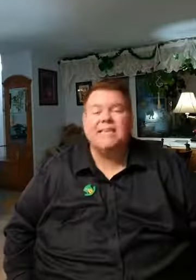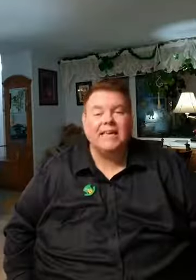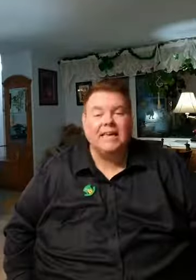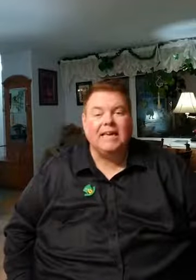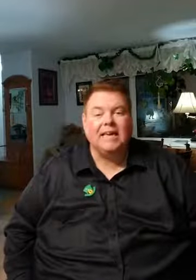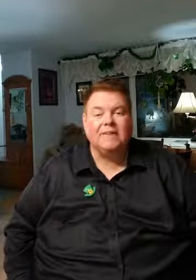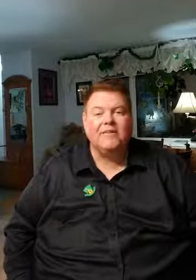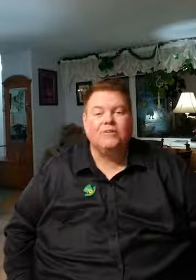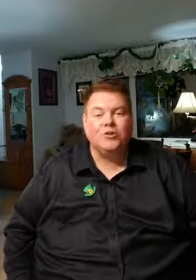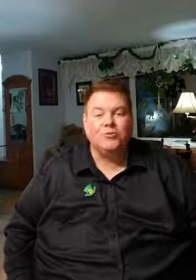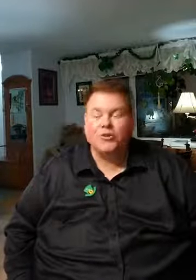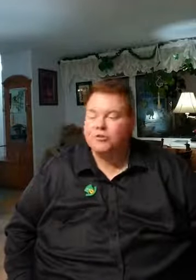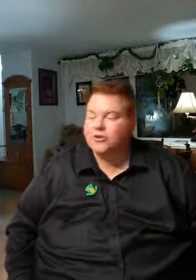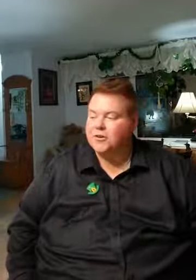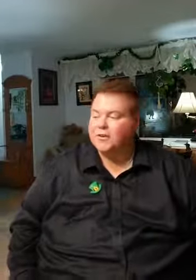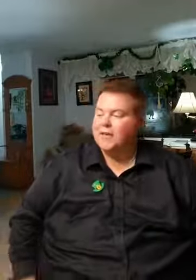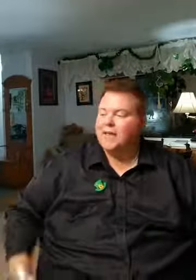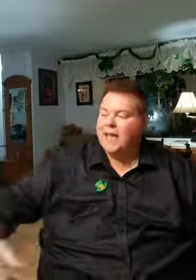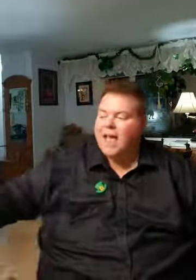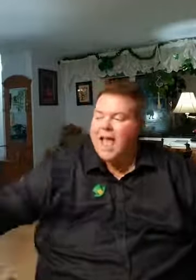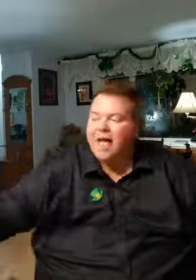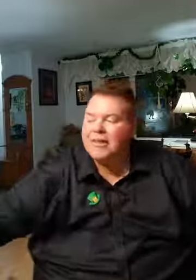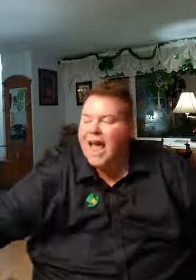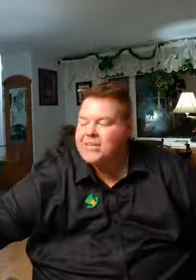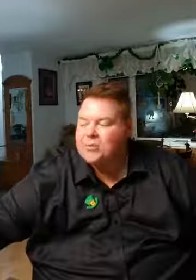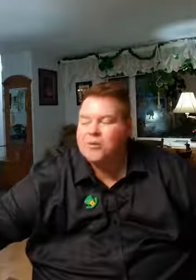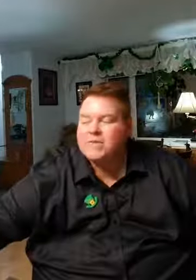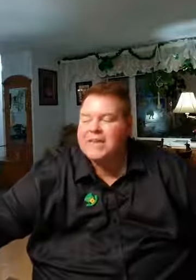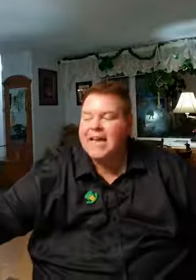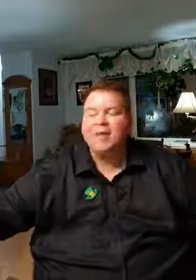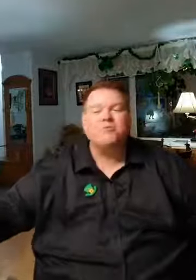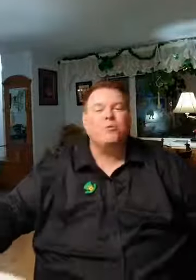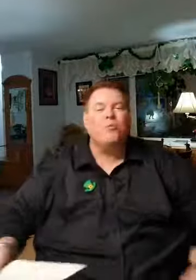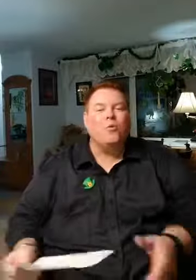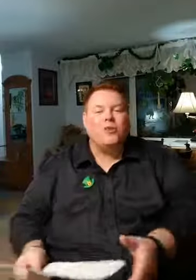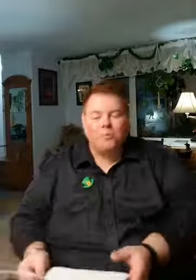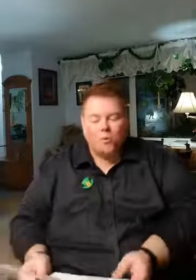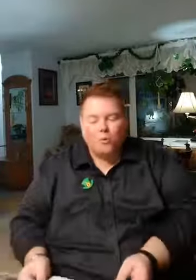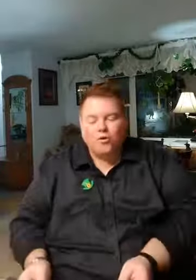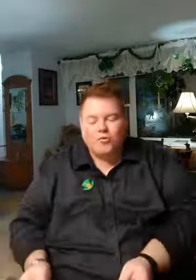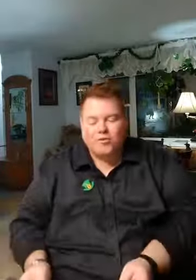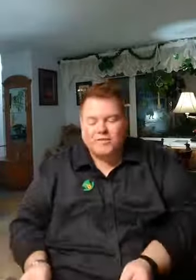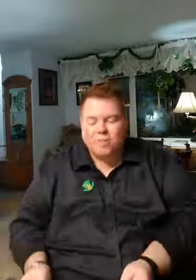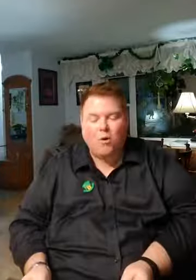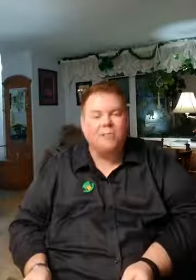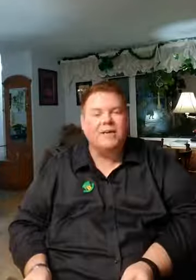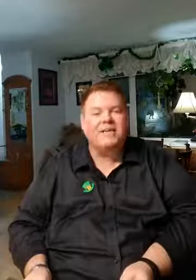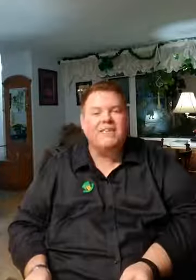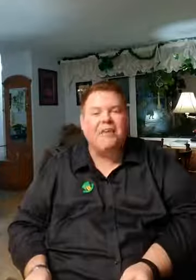key to your future. And the last word today comes from William Wordsworth's poem,